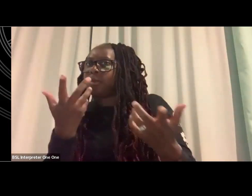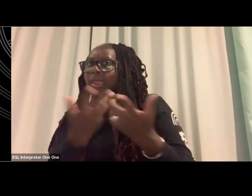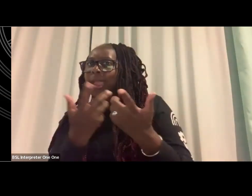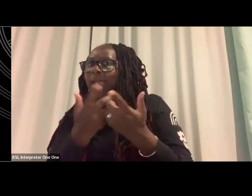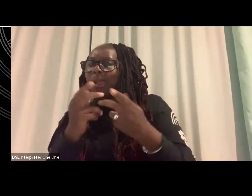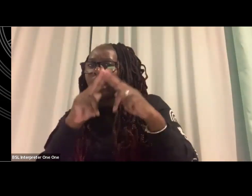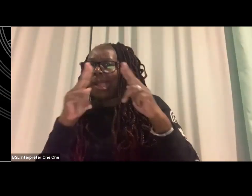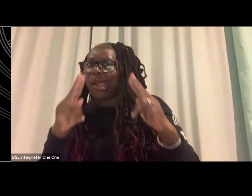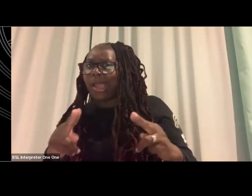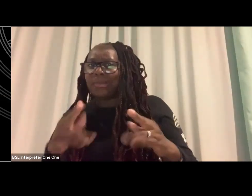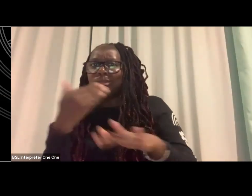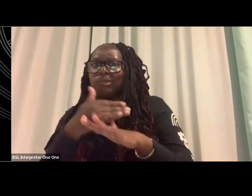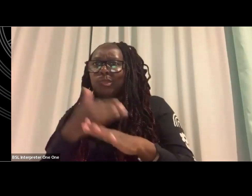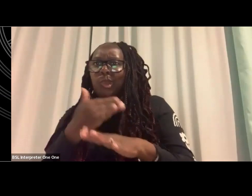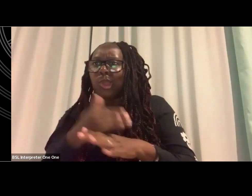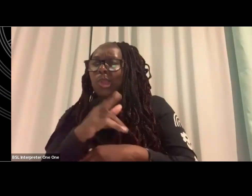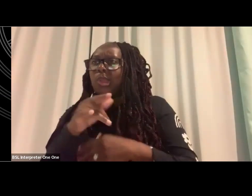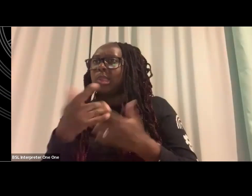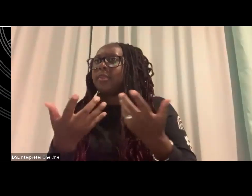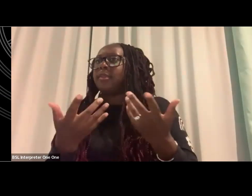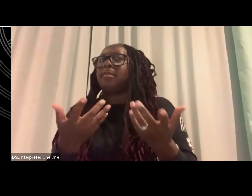of a household to